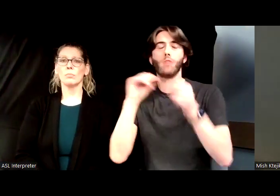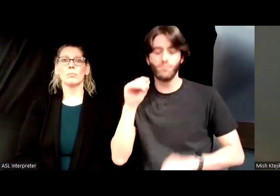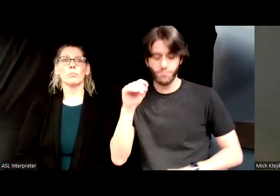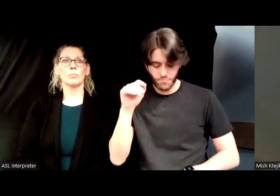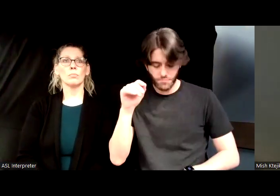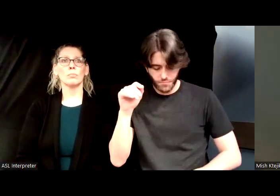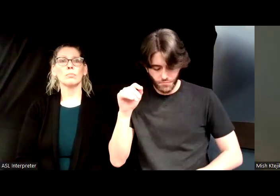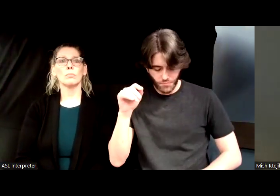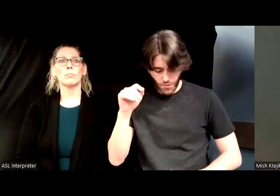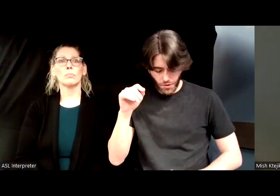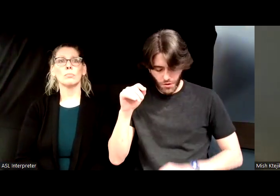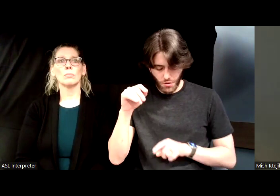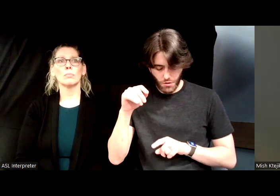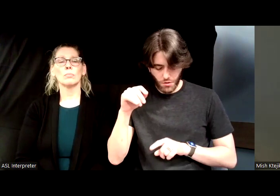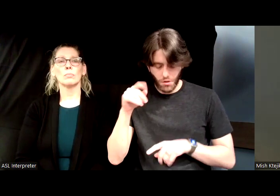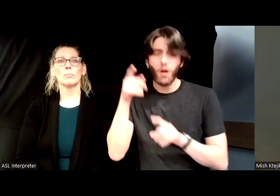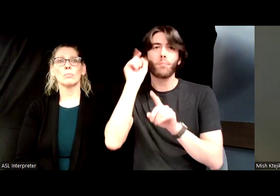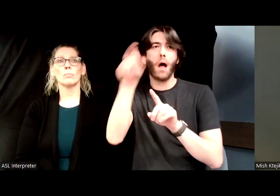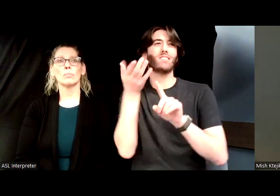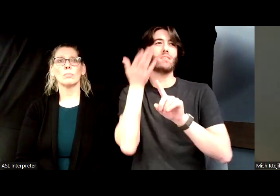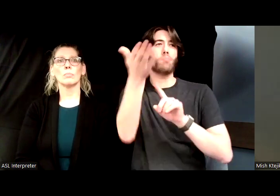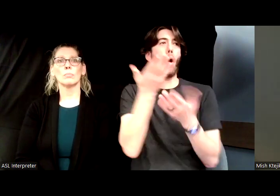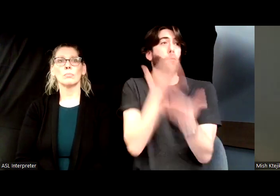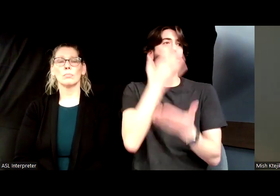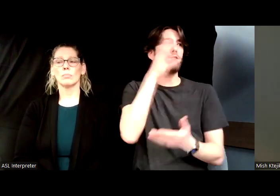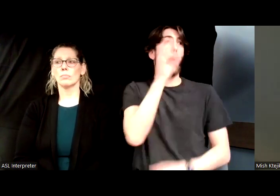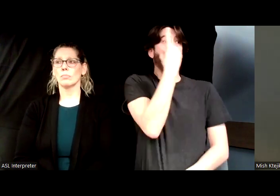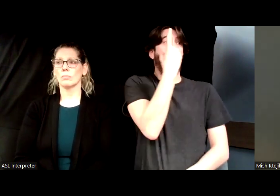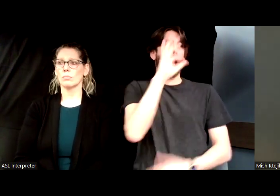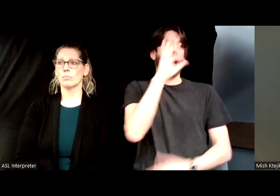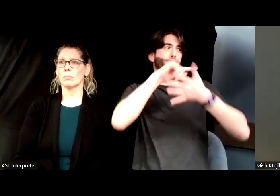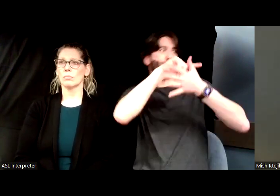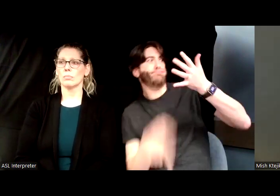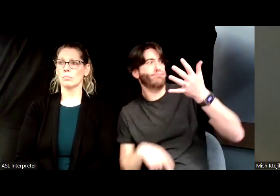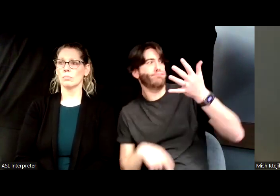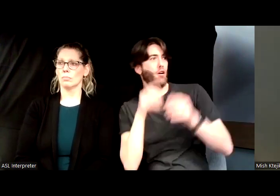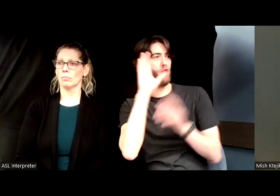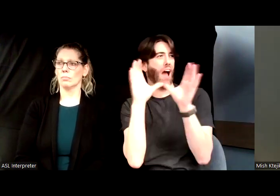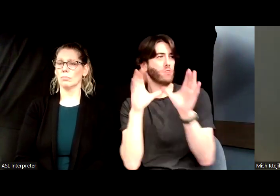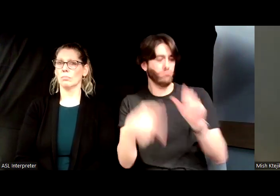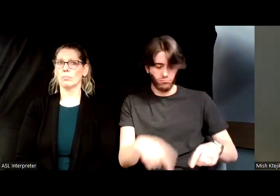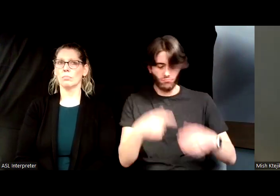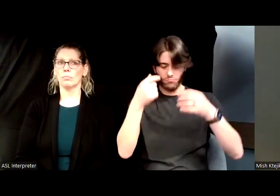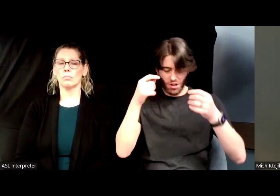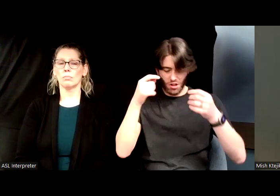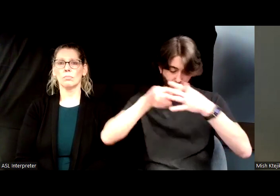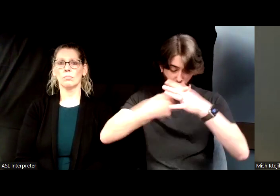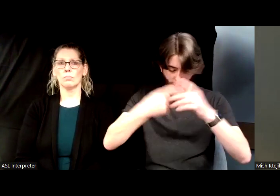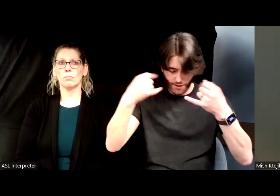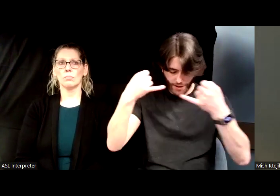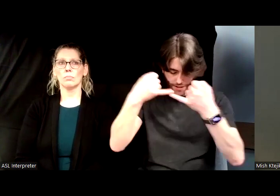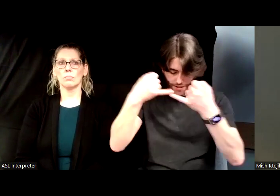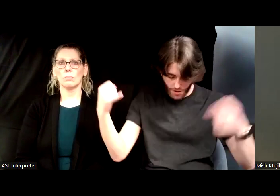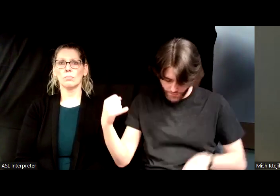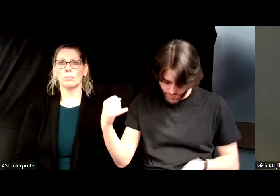So I just want to say, They must submit proof of at least one of